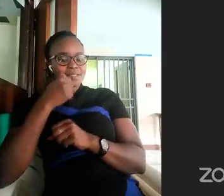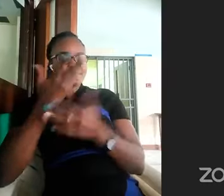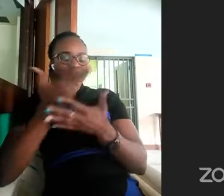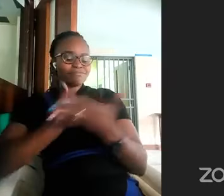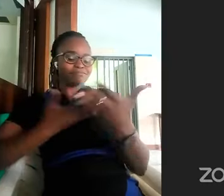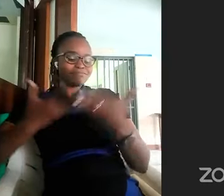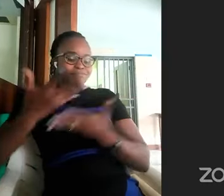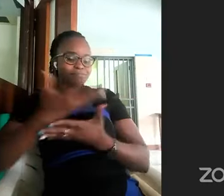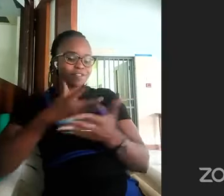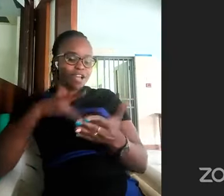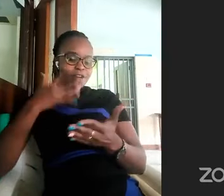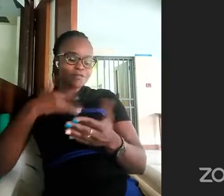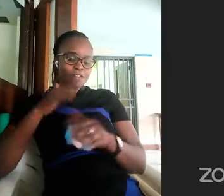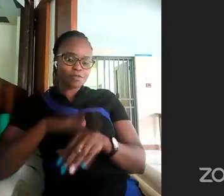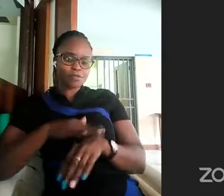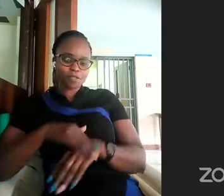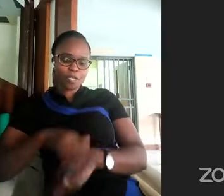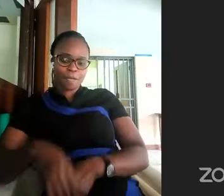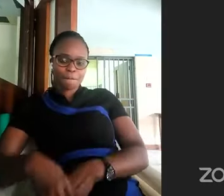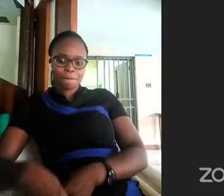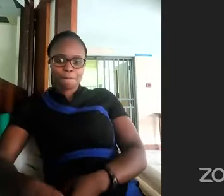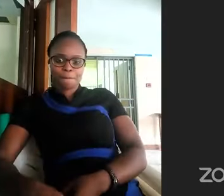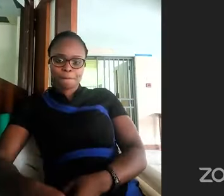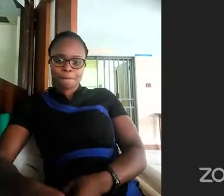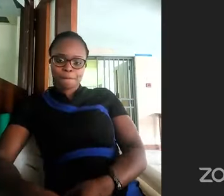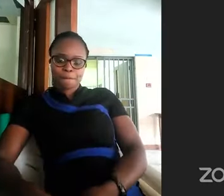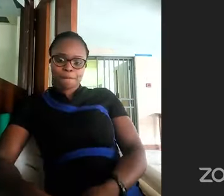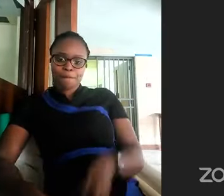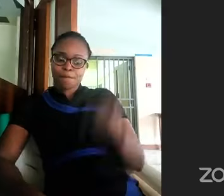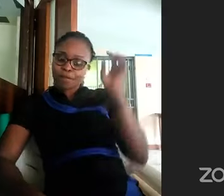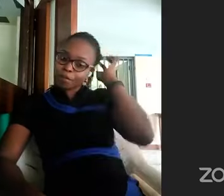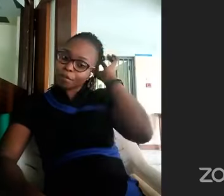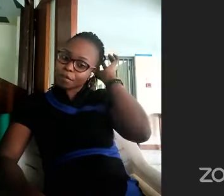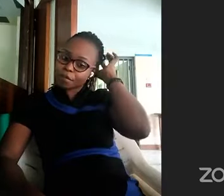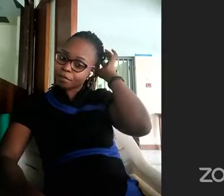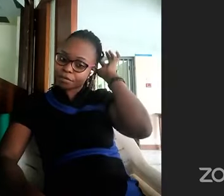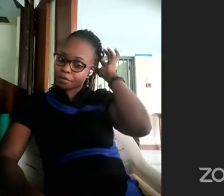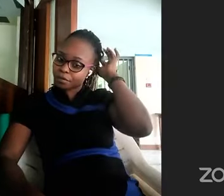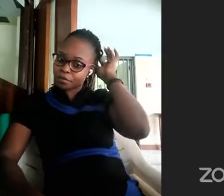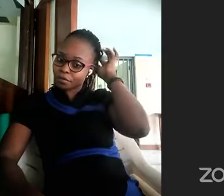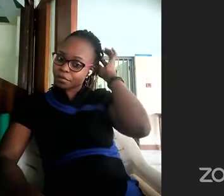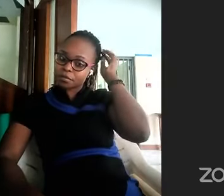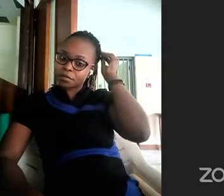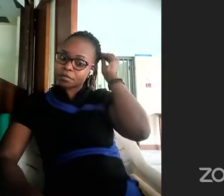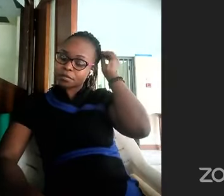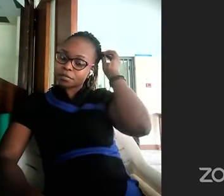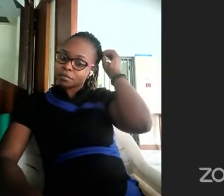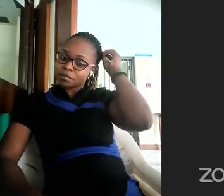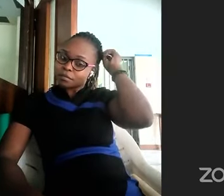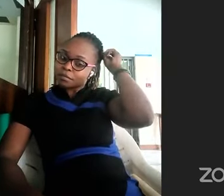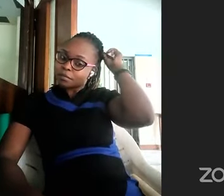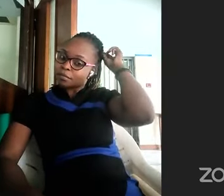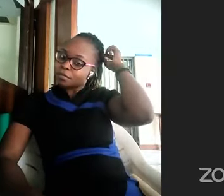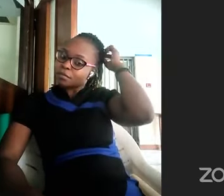voice, it wasn't that good today. I'm a bit unwell. Yeah, but you have been an